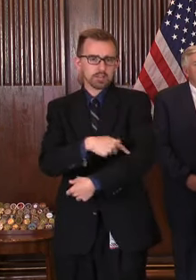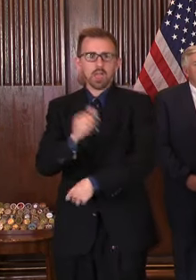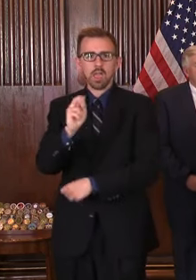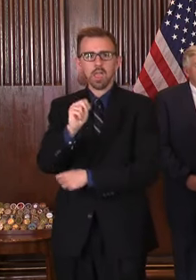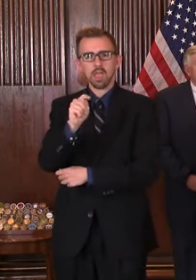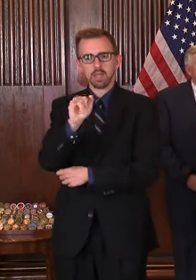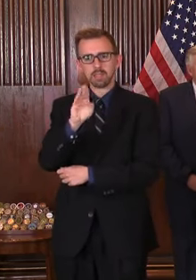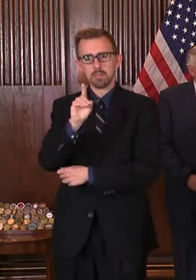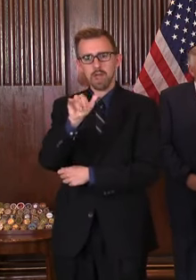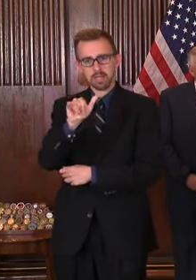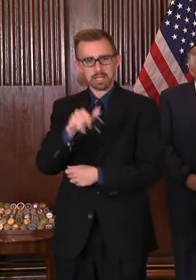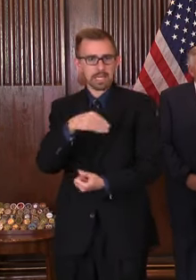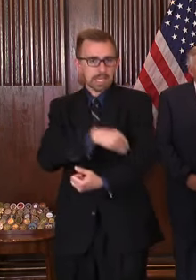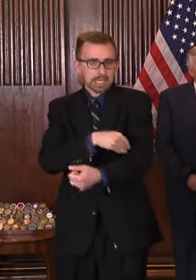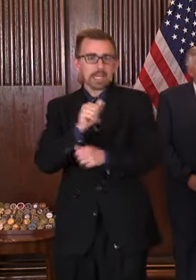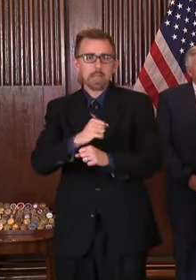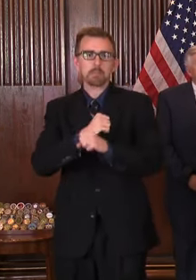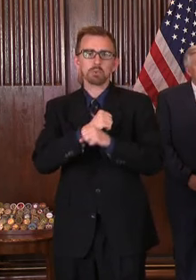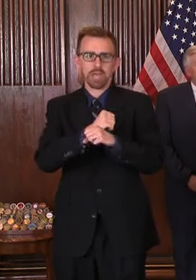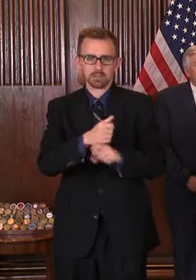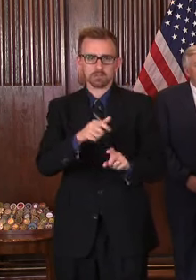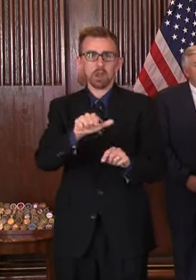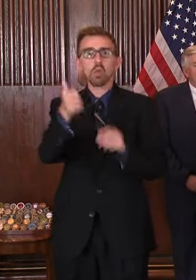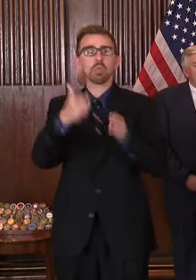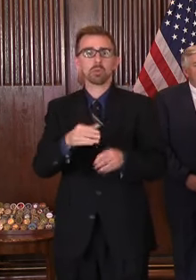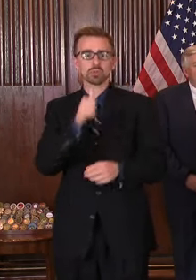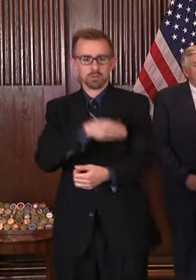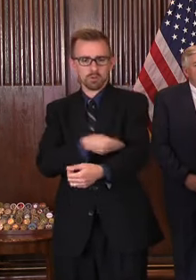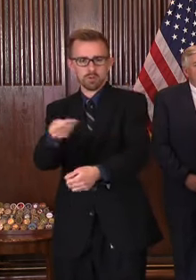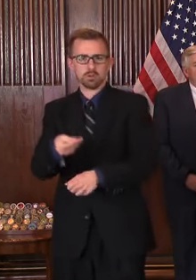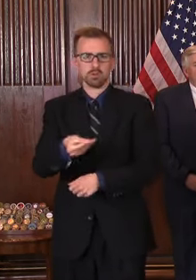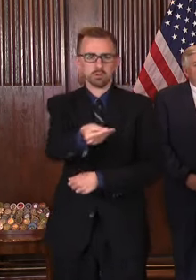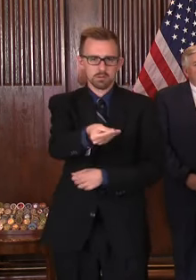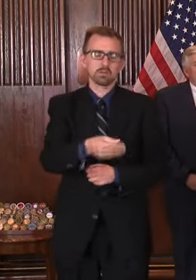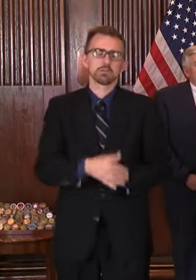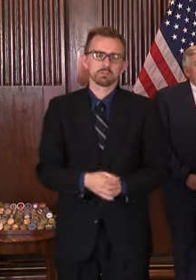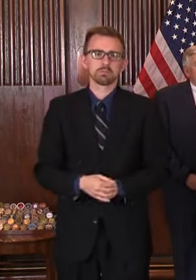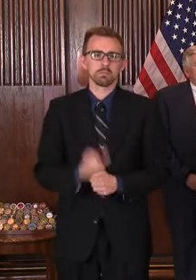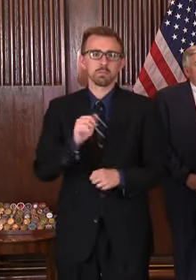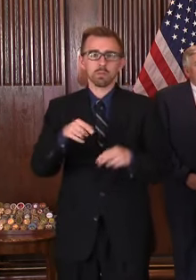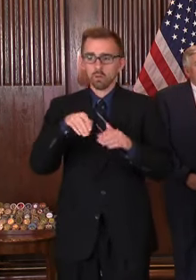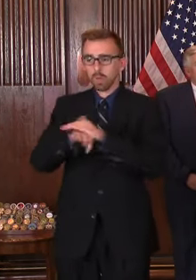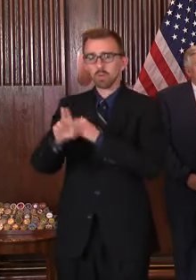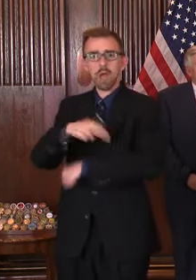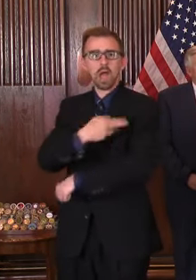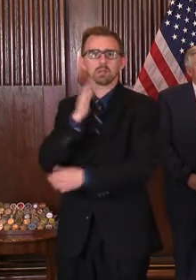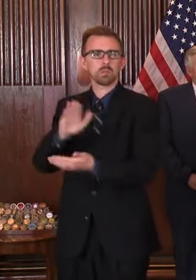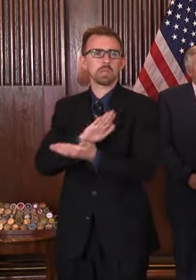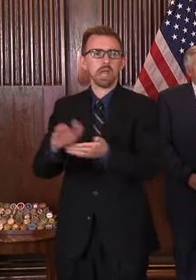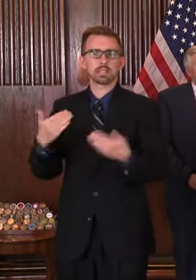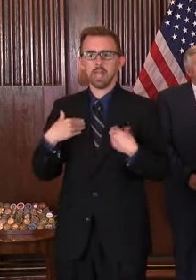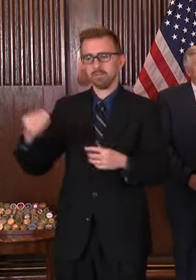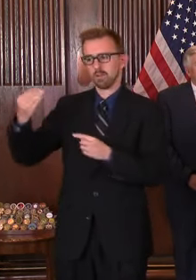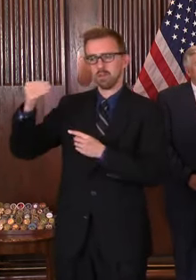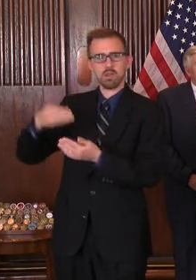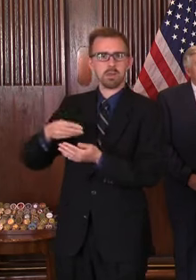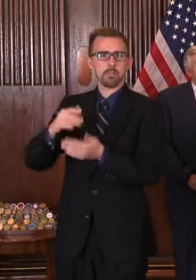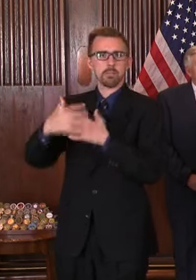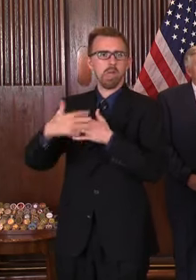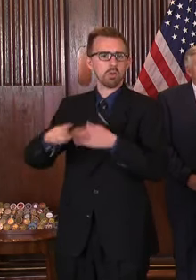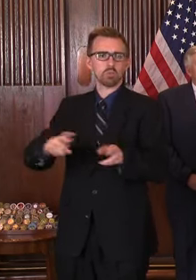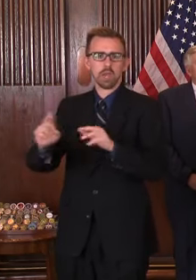protect another patient. So the next patient that we have that's critically ill in the hospital, it would be wonderful if we had these tools, this plasma that's